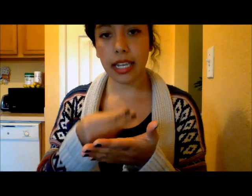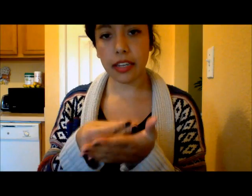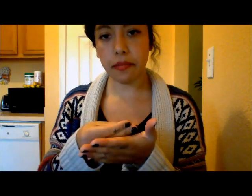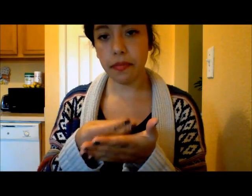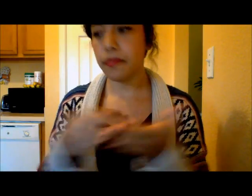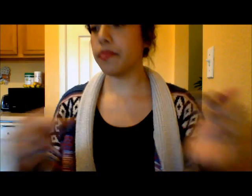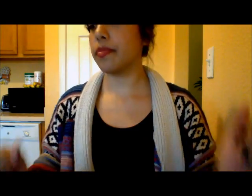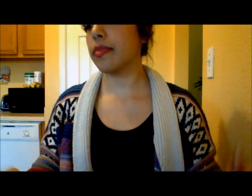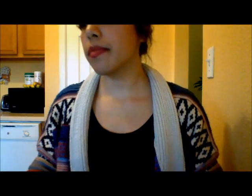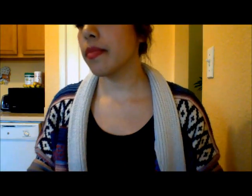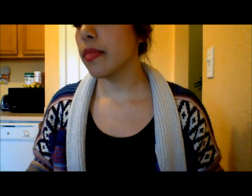income.